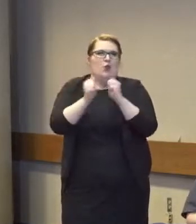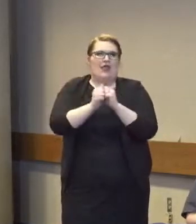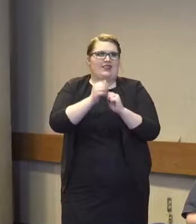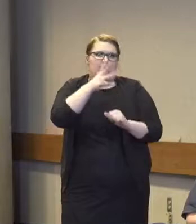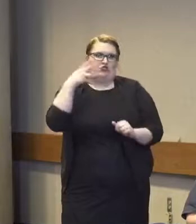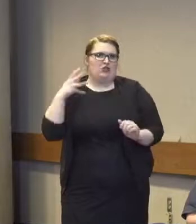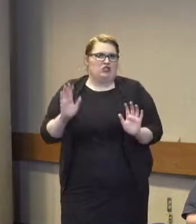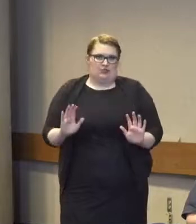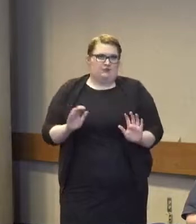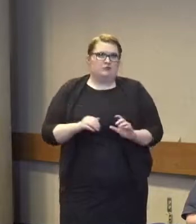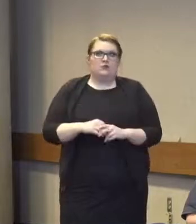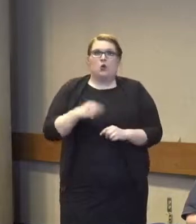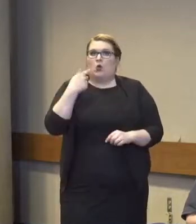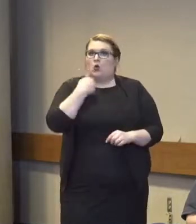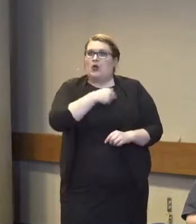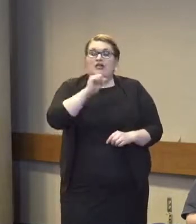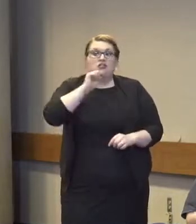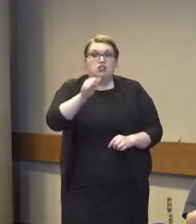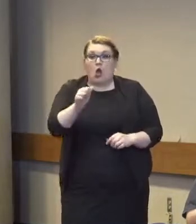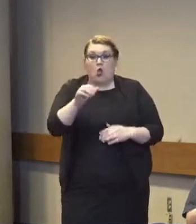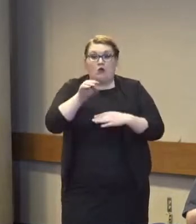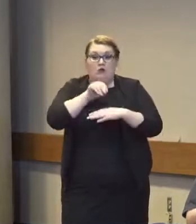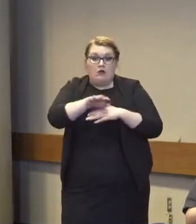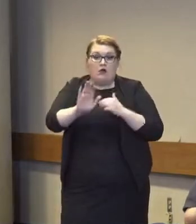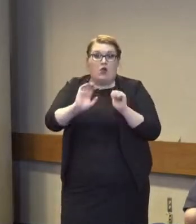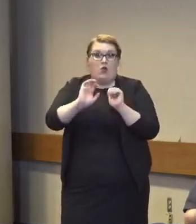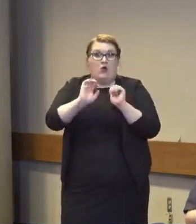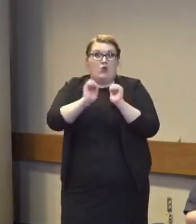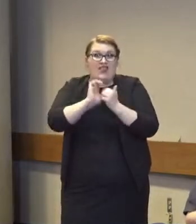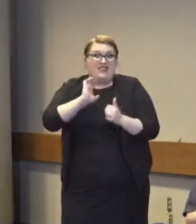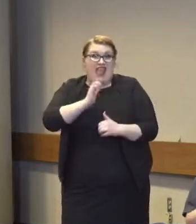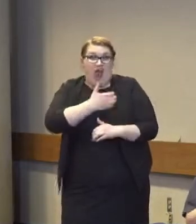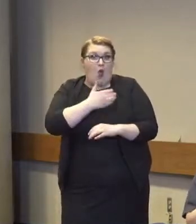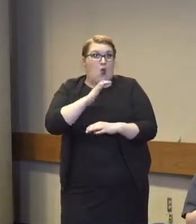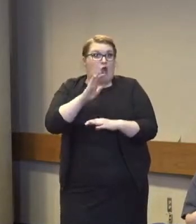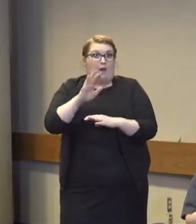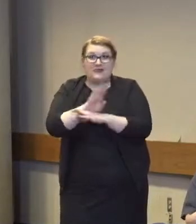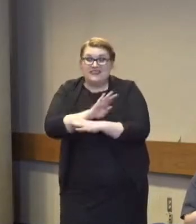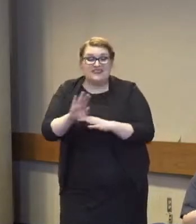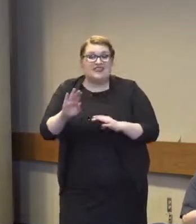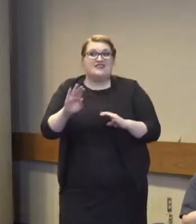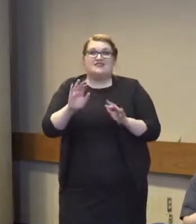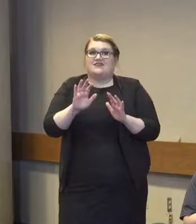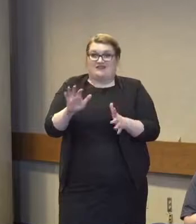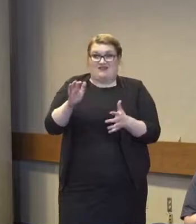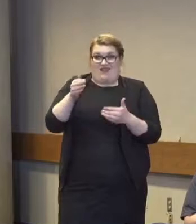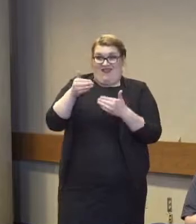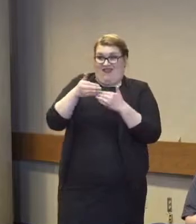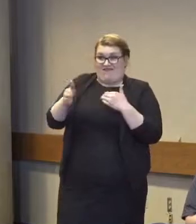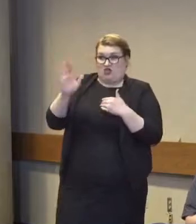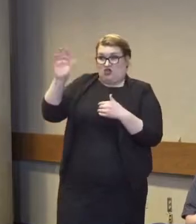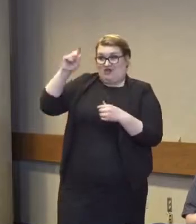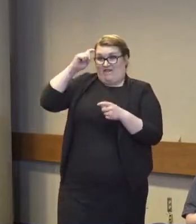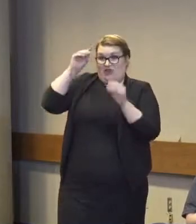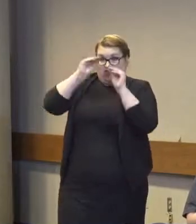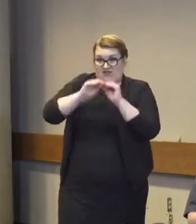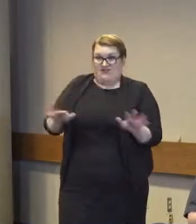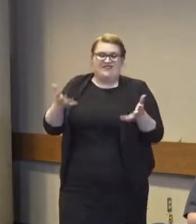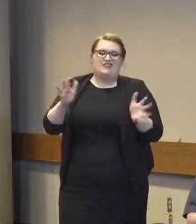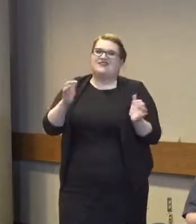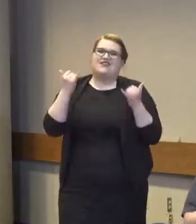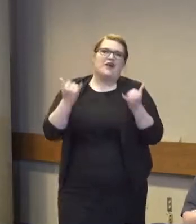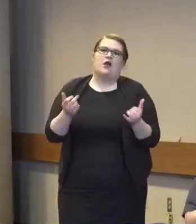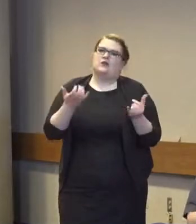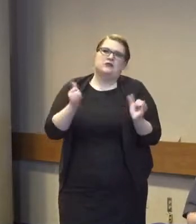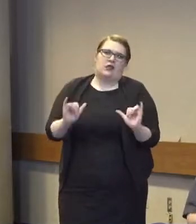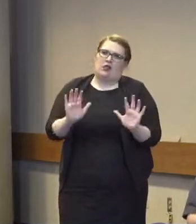it in the conduct of our law enforcement business, and we are not going to consider it, you know, after the governor's order has come through. And so anyone